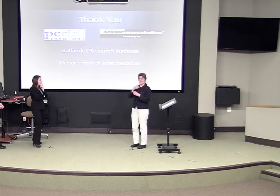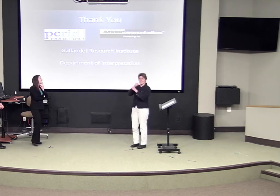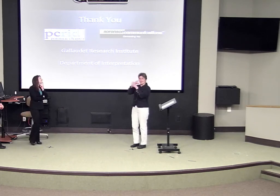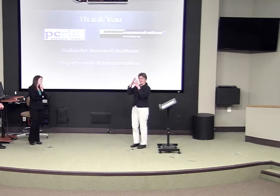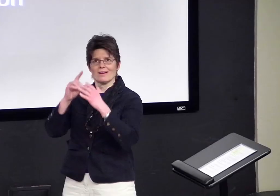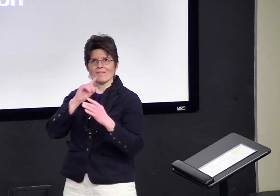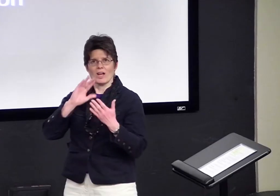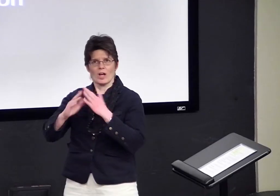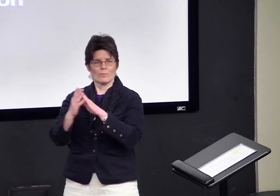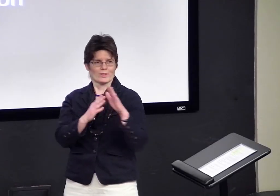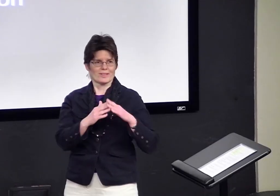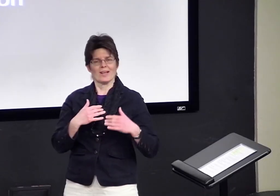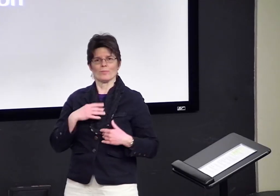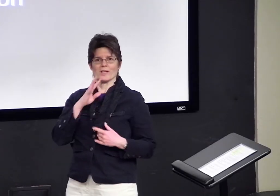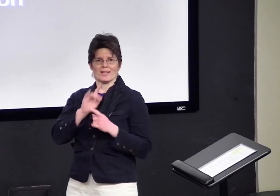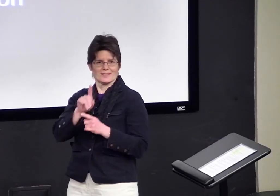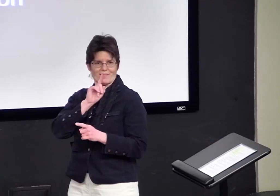Well, it's very interesting because as a deaf member,